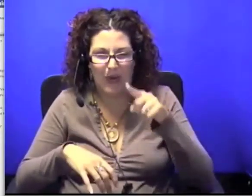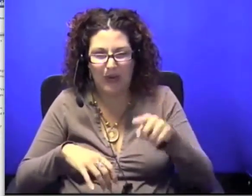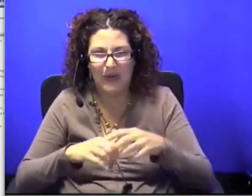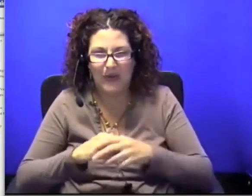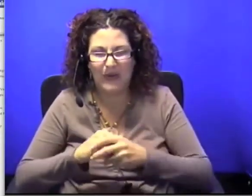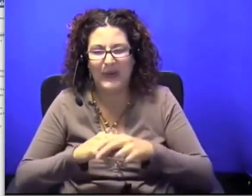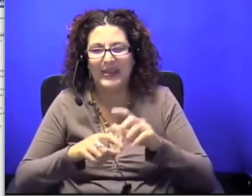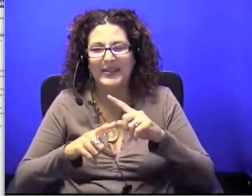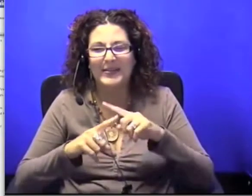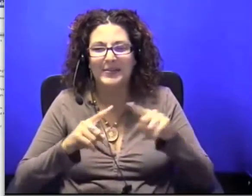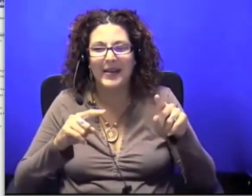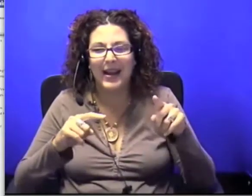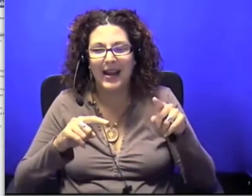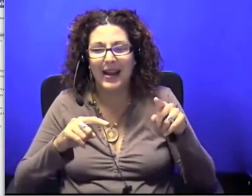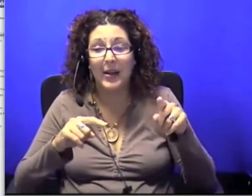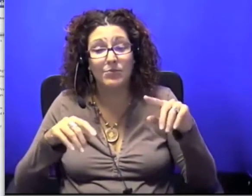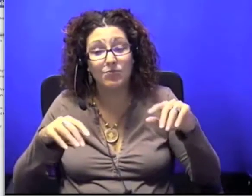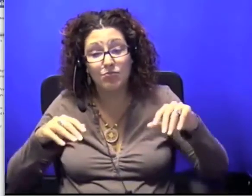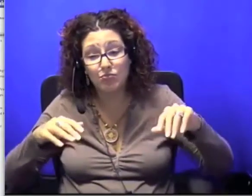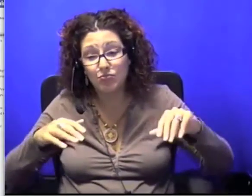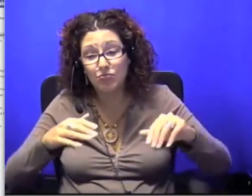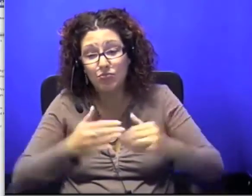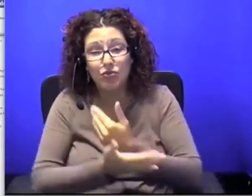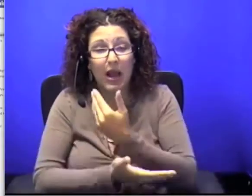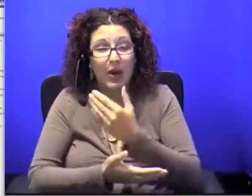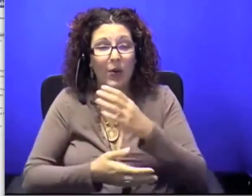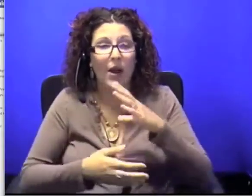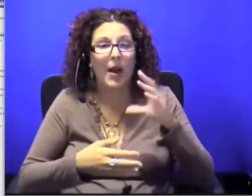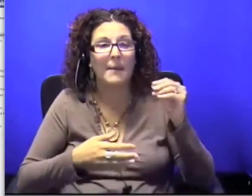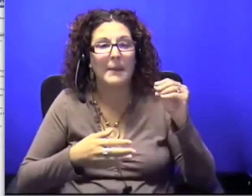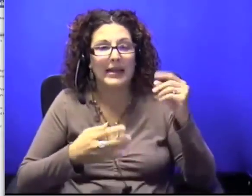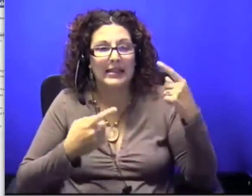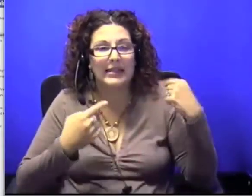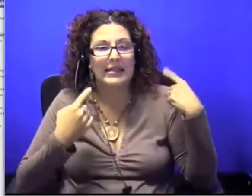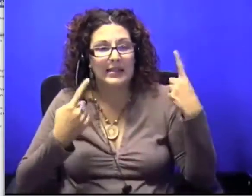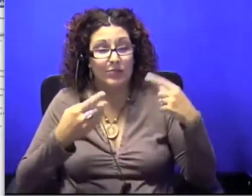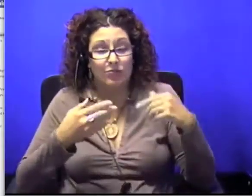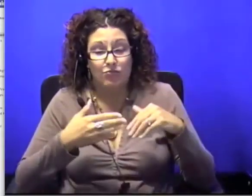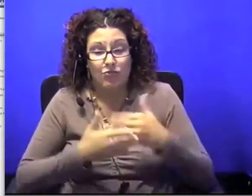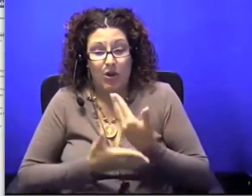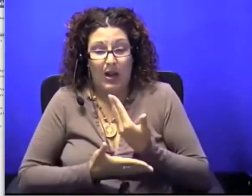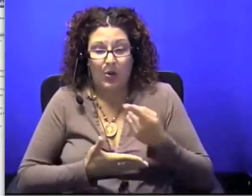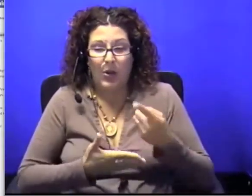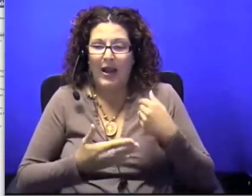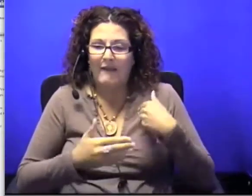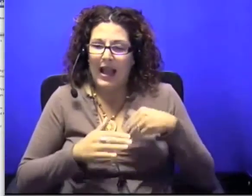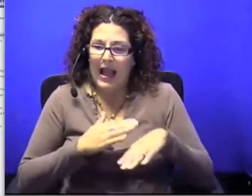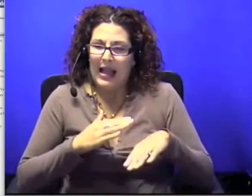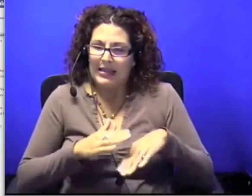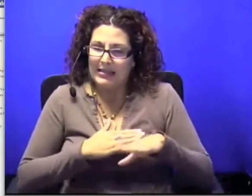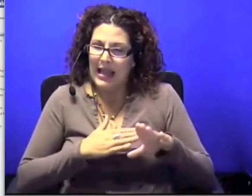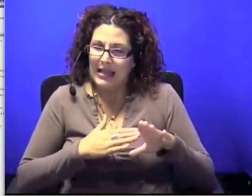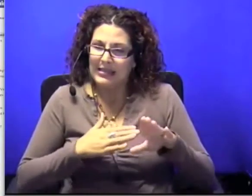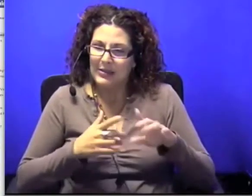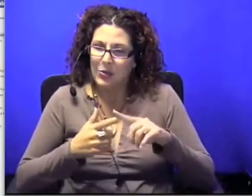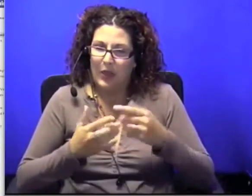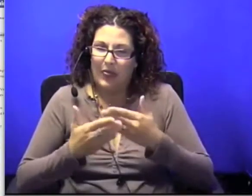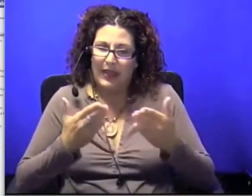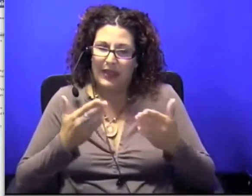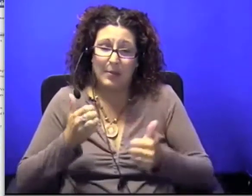you. But in terms of a brand new company, since it's brand new, you're going to get access to us that most